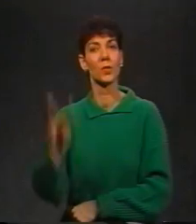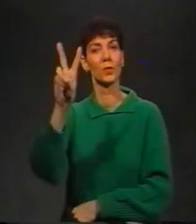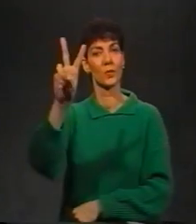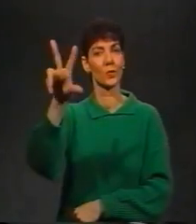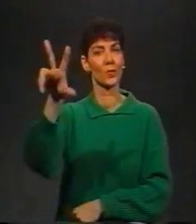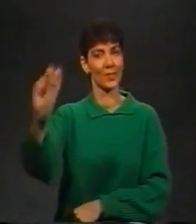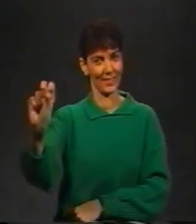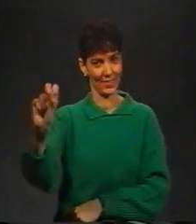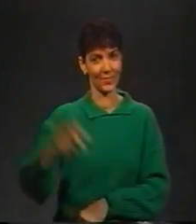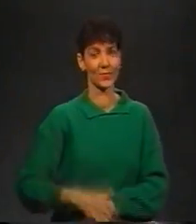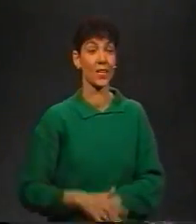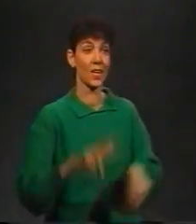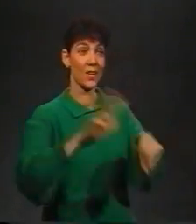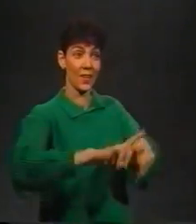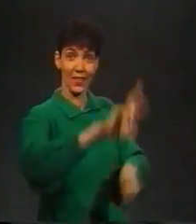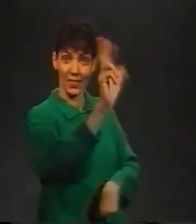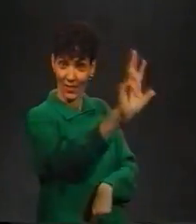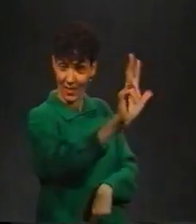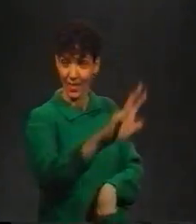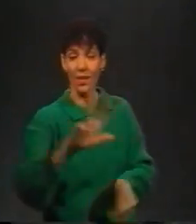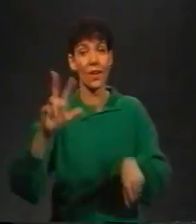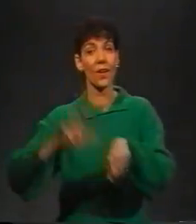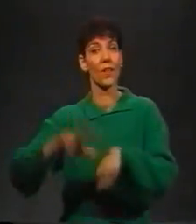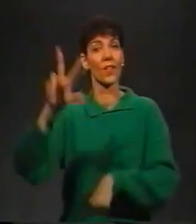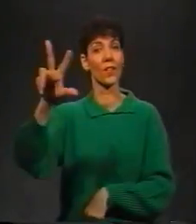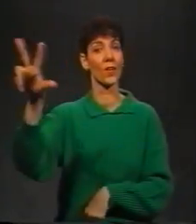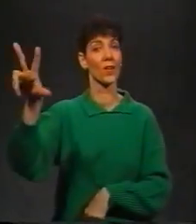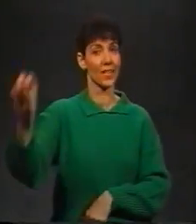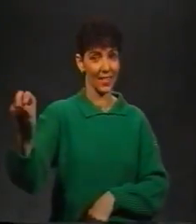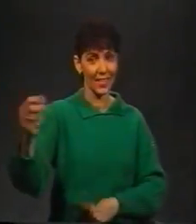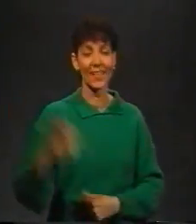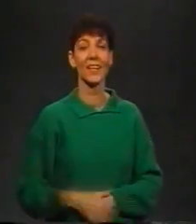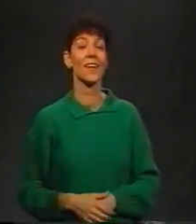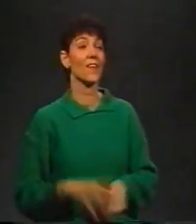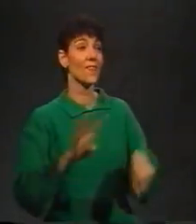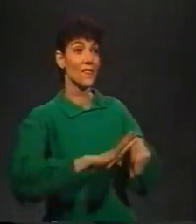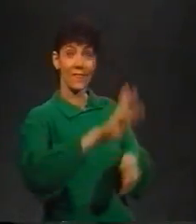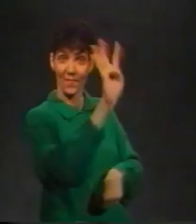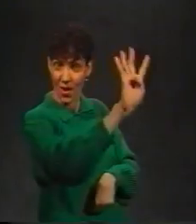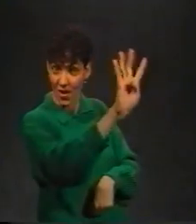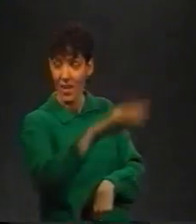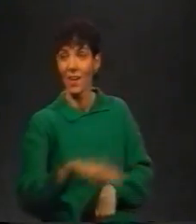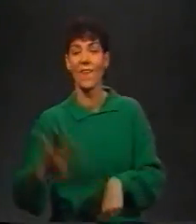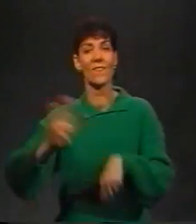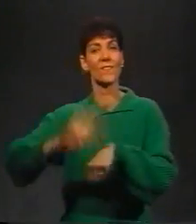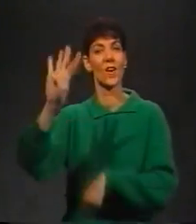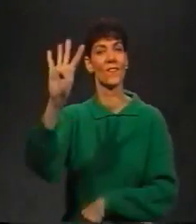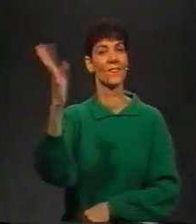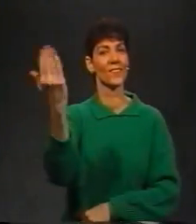Compare these. 3 o'clock, 3:30, 4 o'clock,